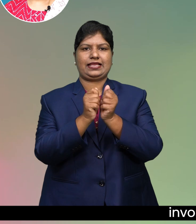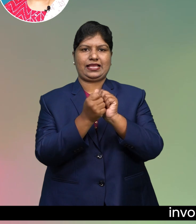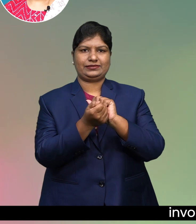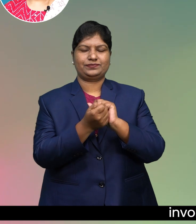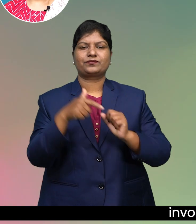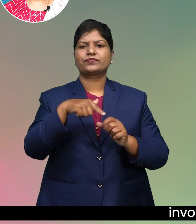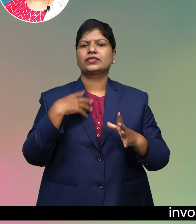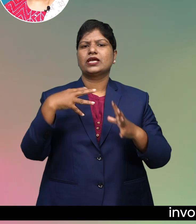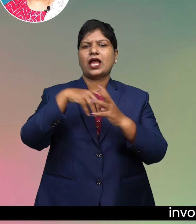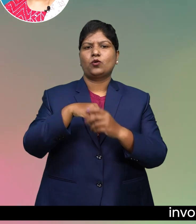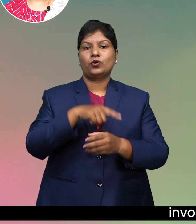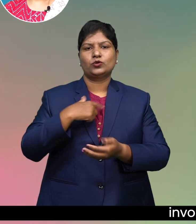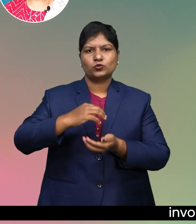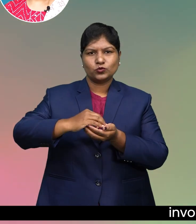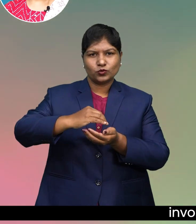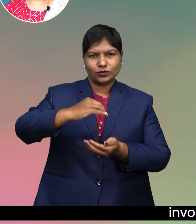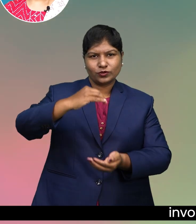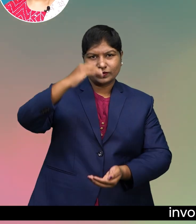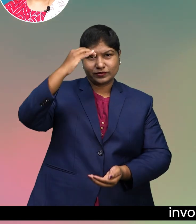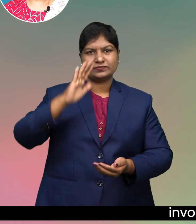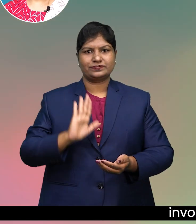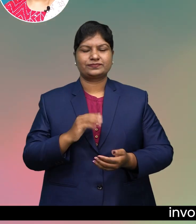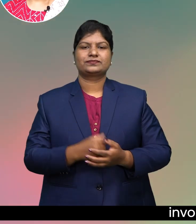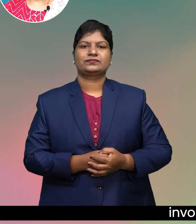involves the growth of